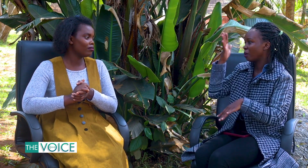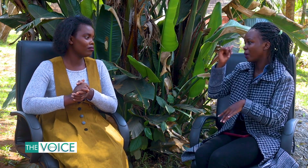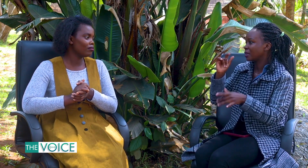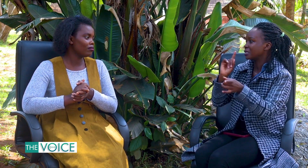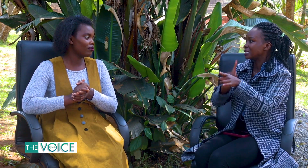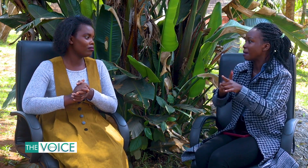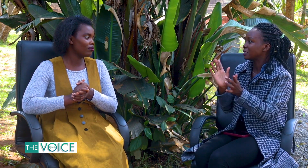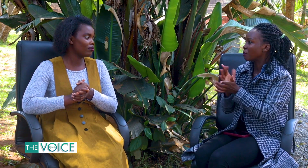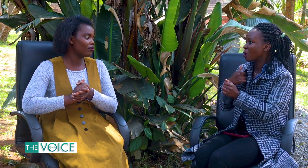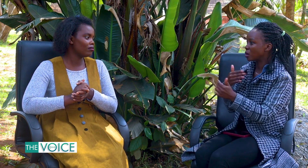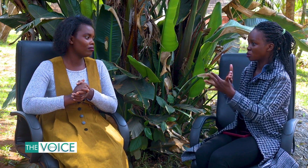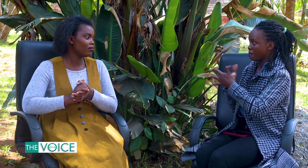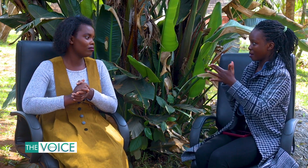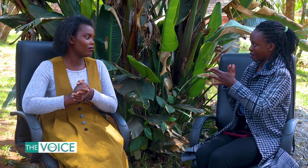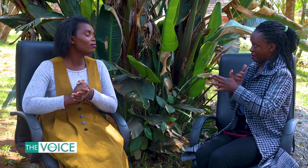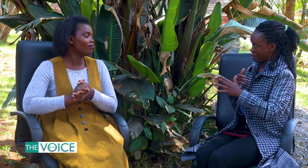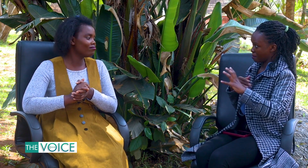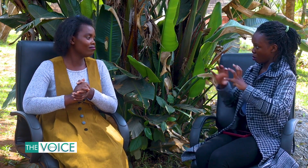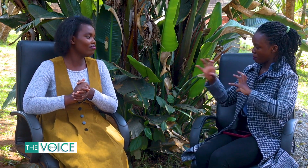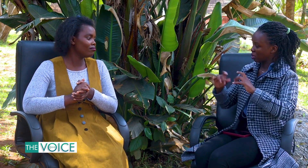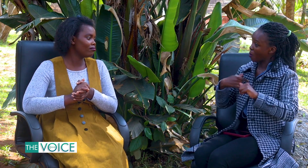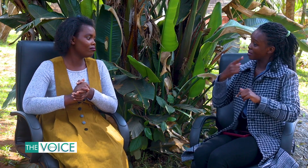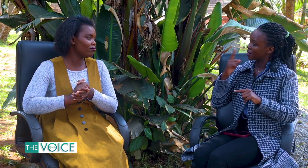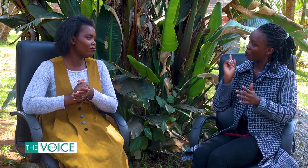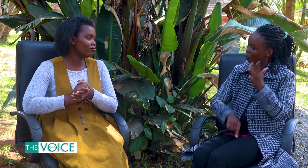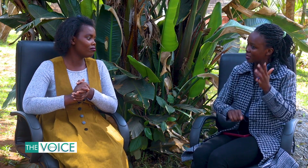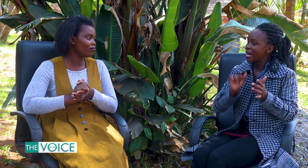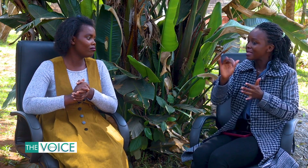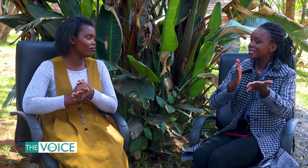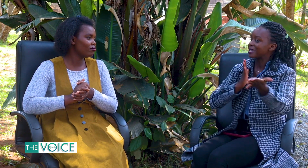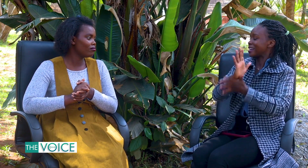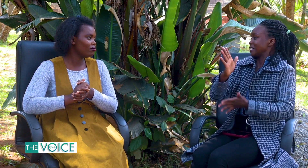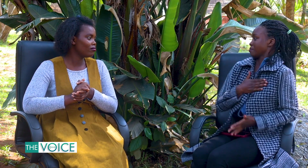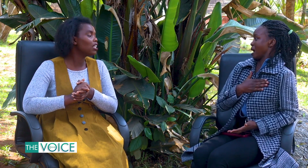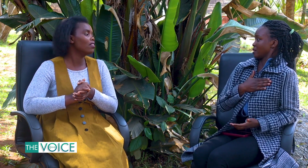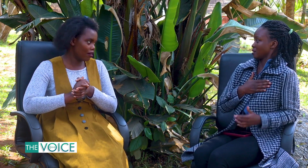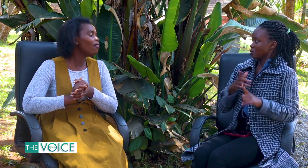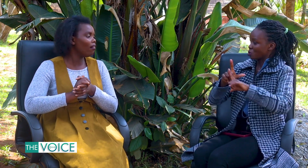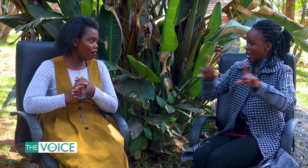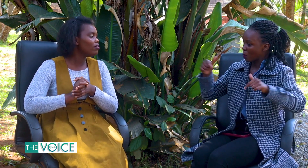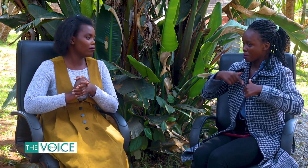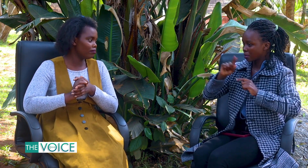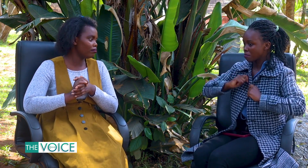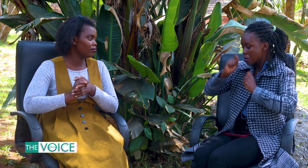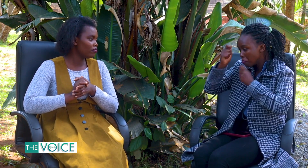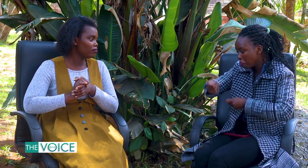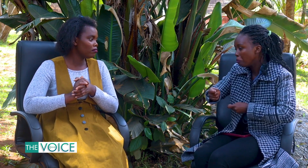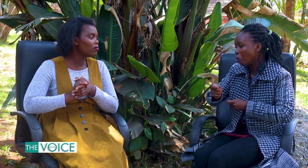me, because I don't really experience communication barriers, and I know my rights where they have to respect